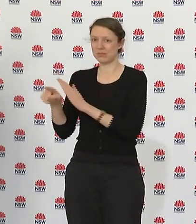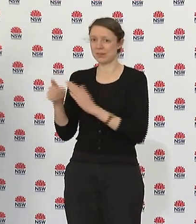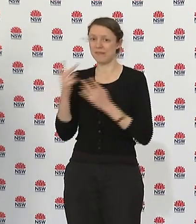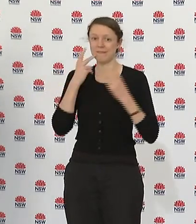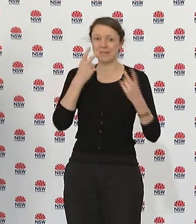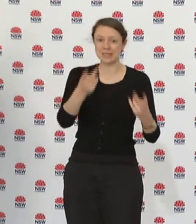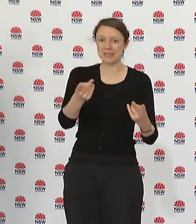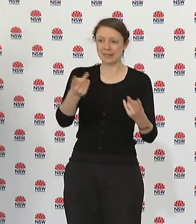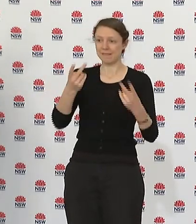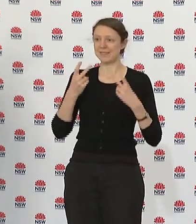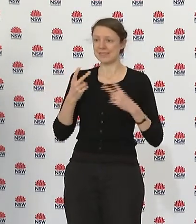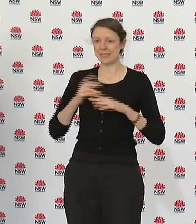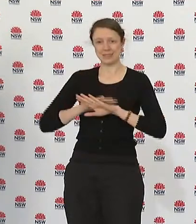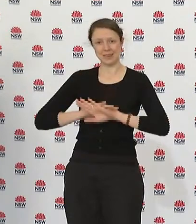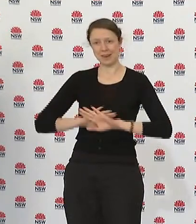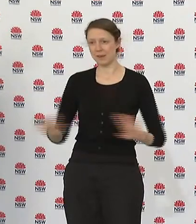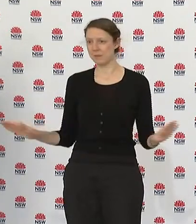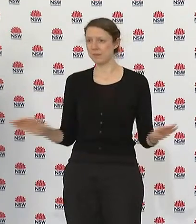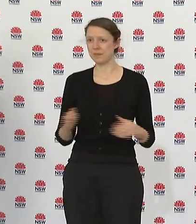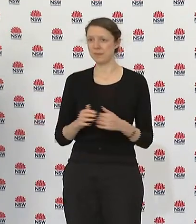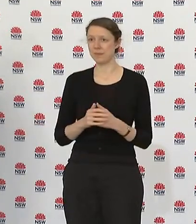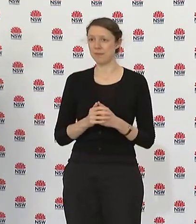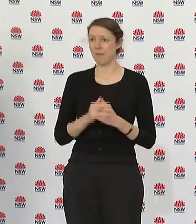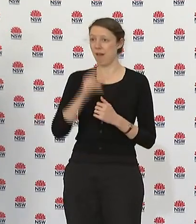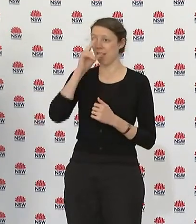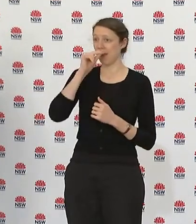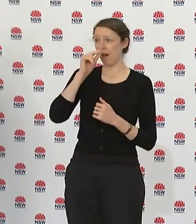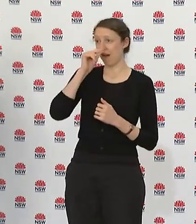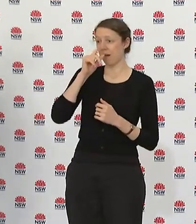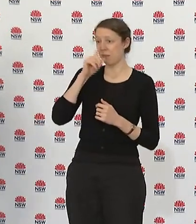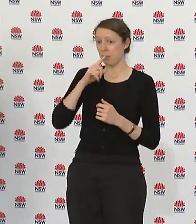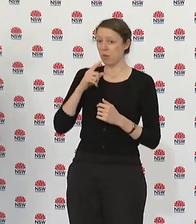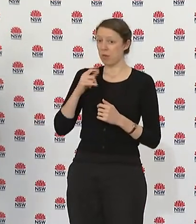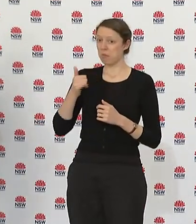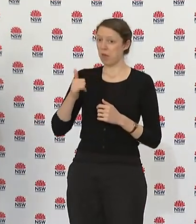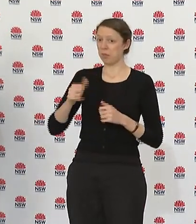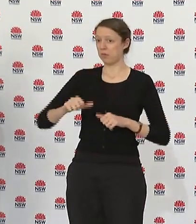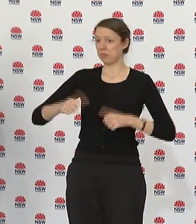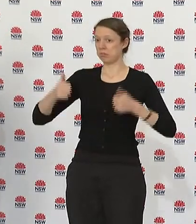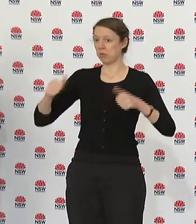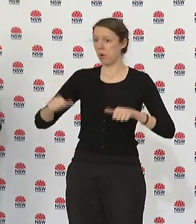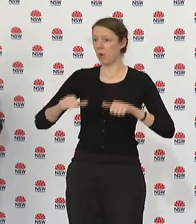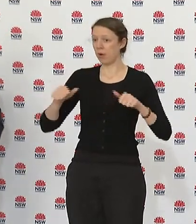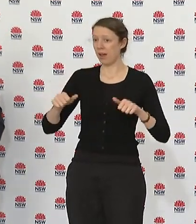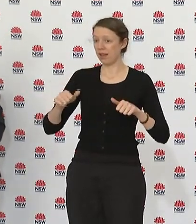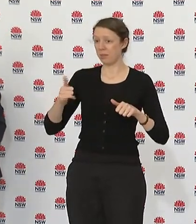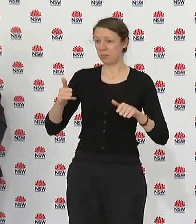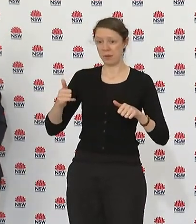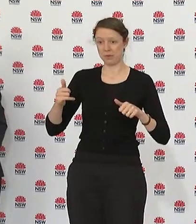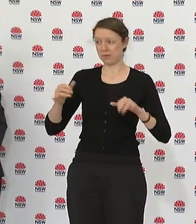households. Young people might survive, they might not, as we've more recently seen. But we do know that